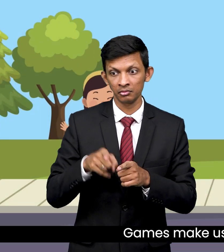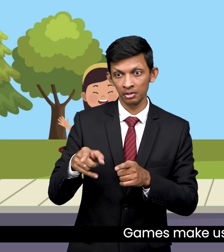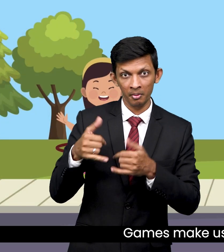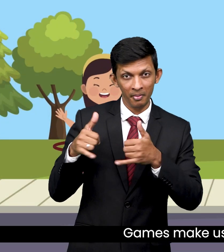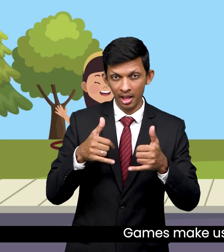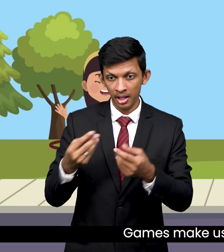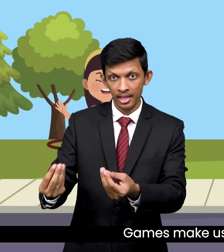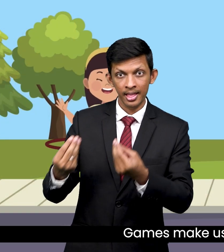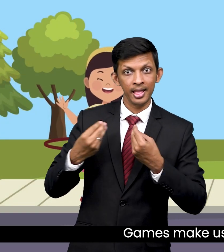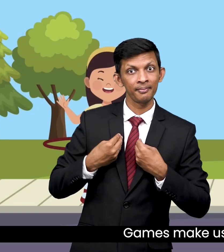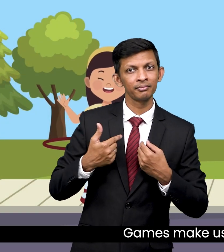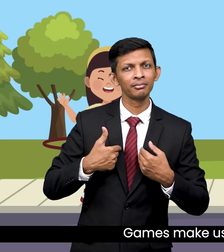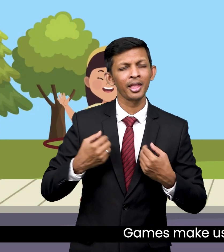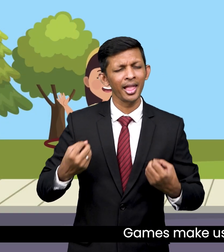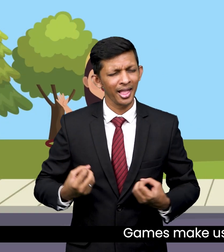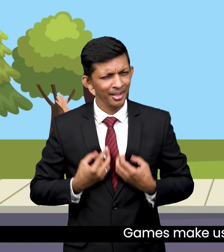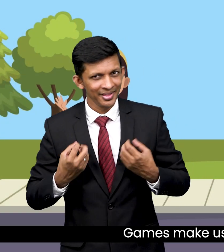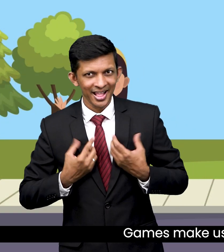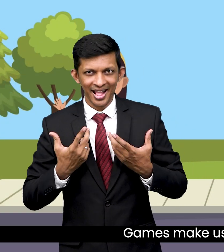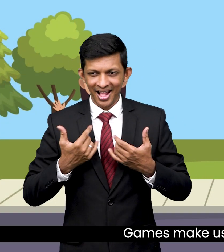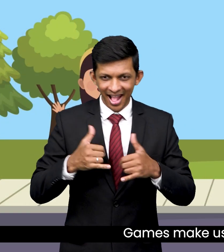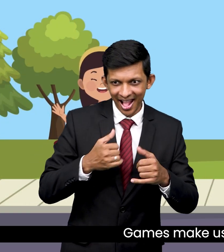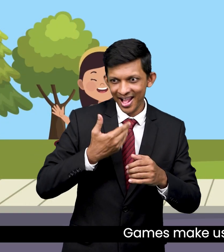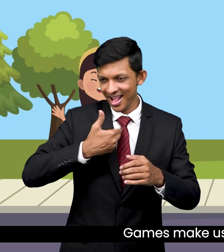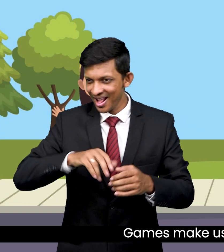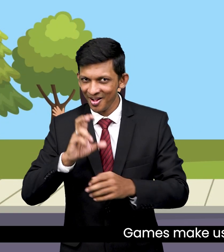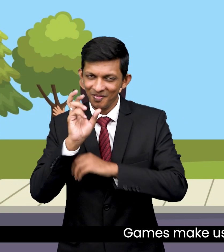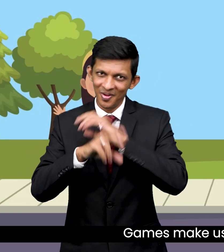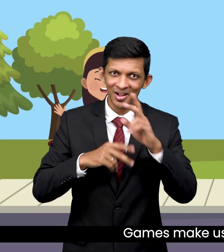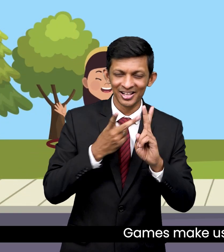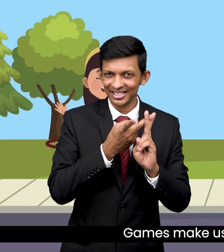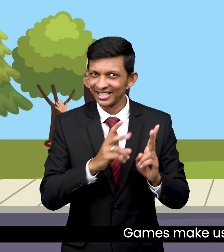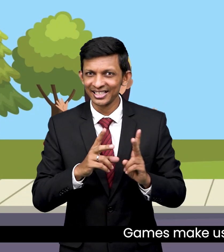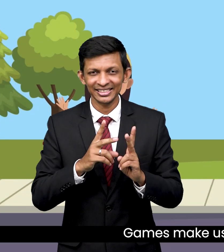Games make us happy and active.